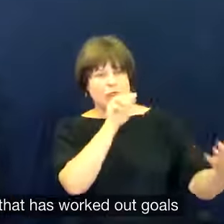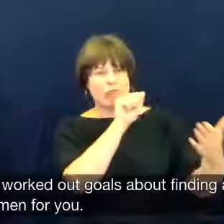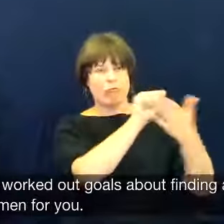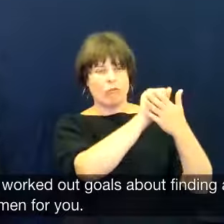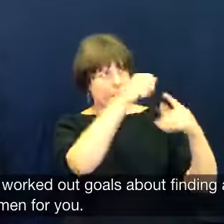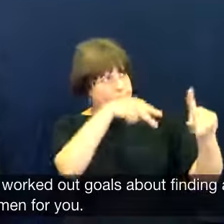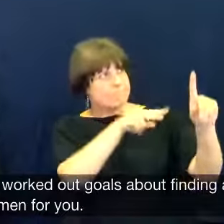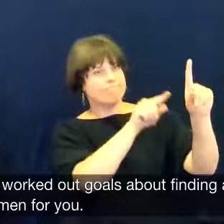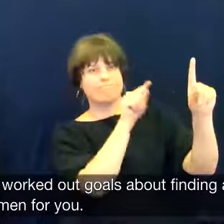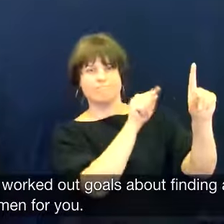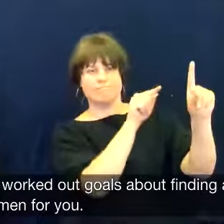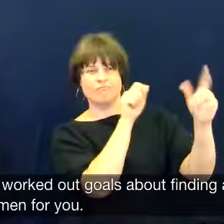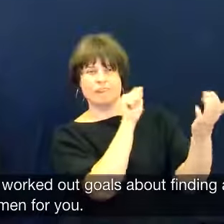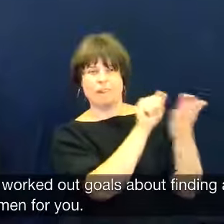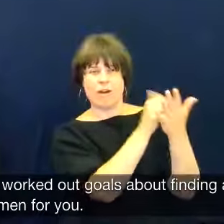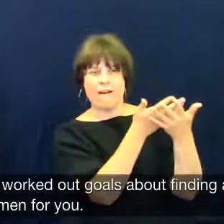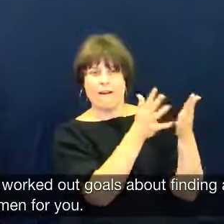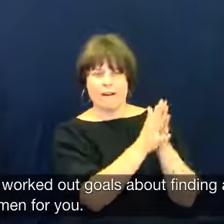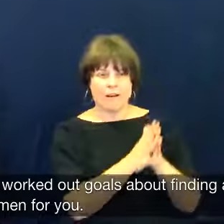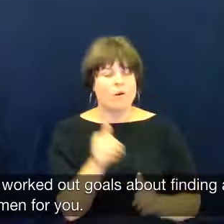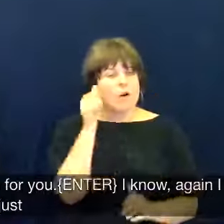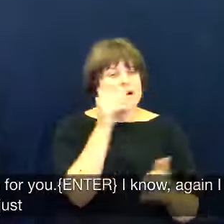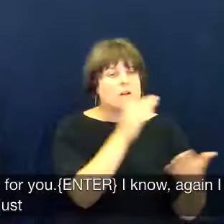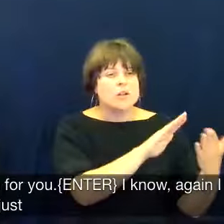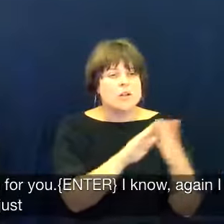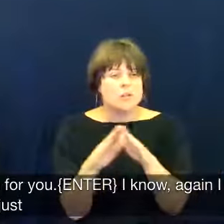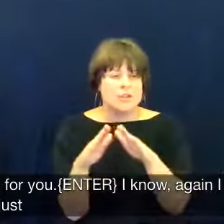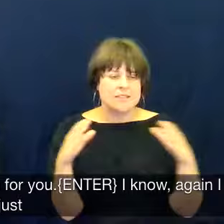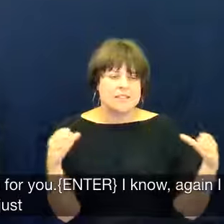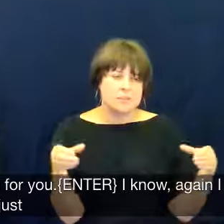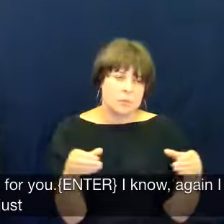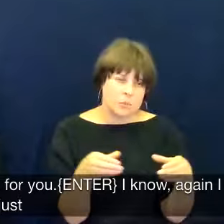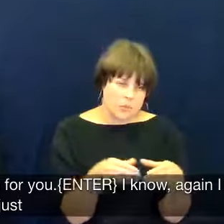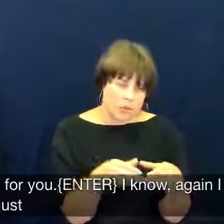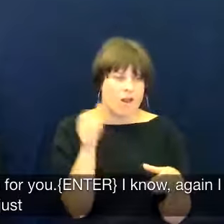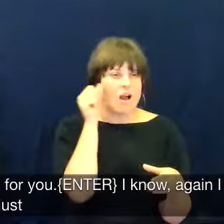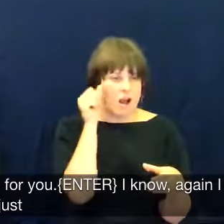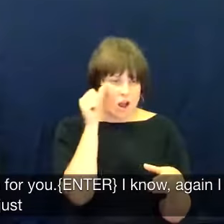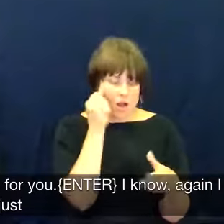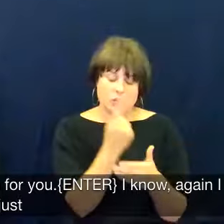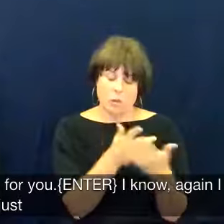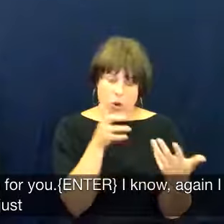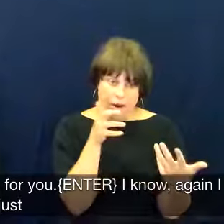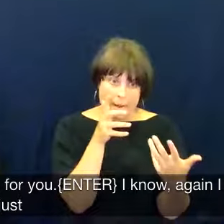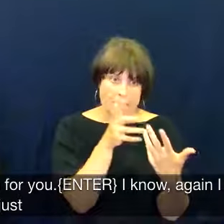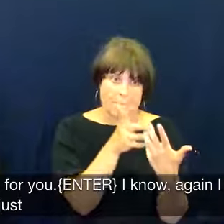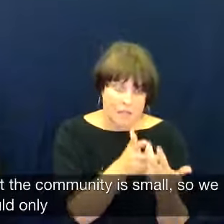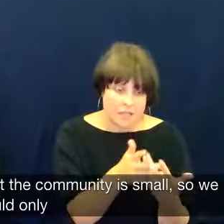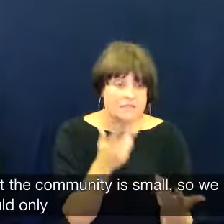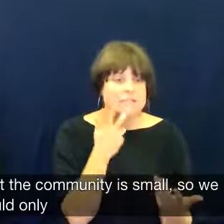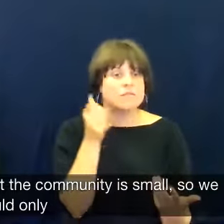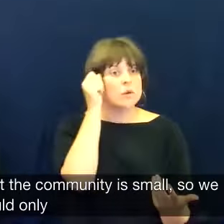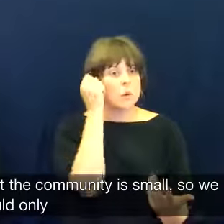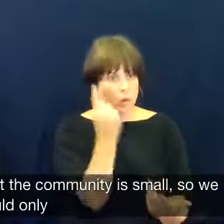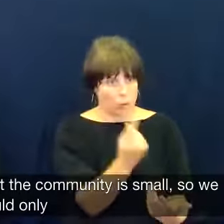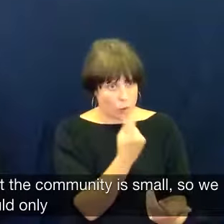know, again, I just want to reiterate, I know that the community is small, so we would only match you with someone you knew